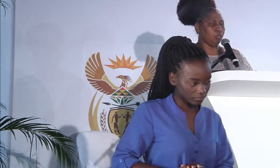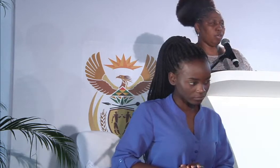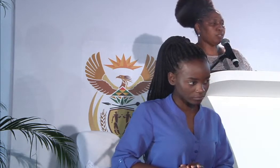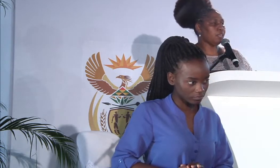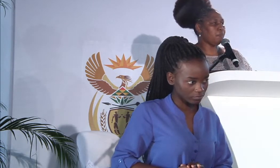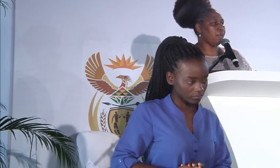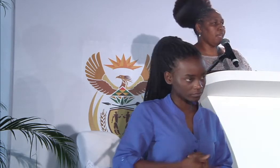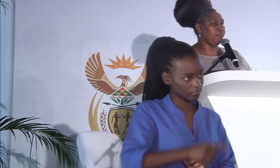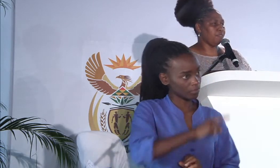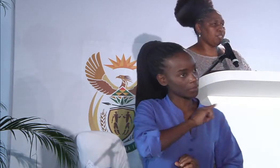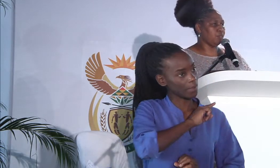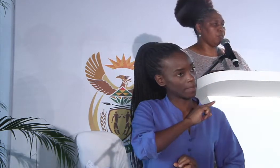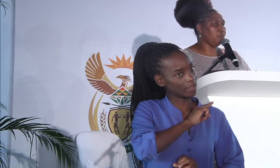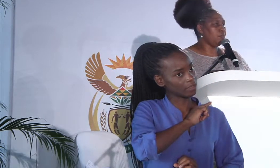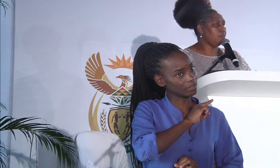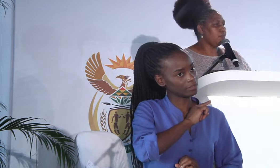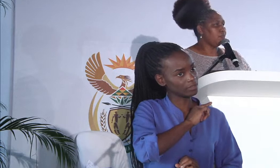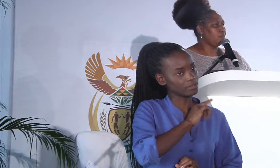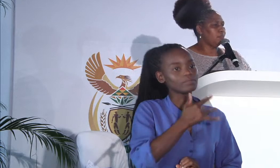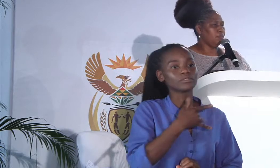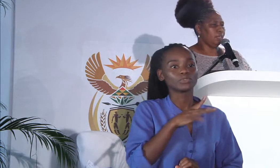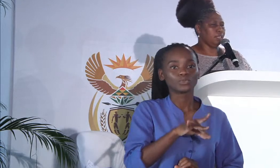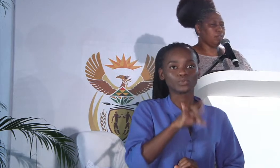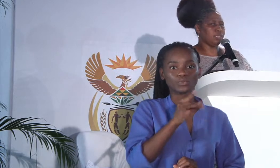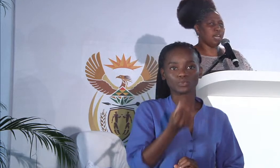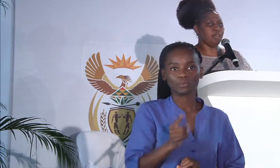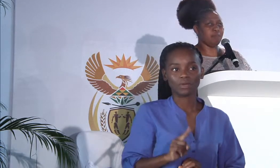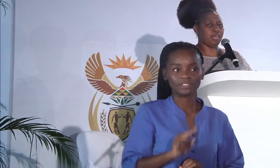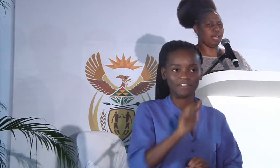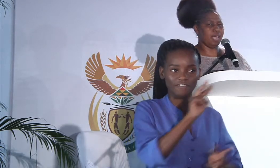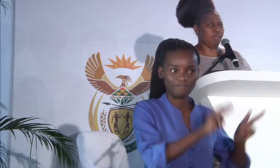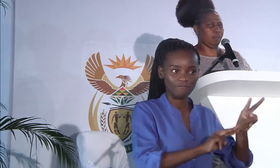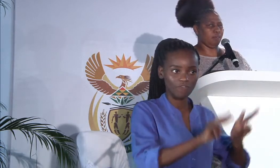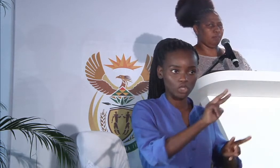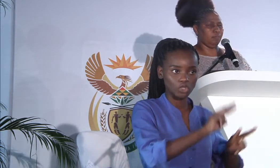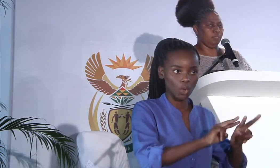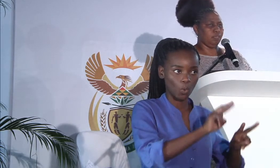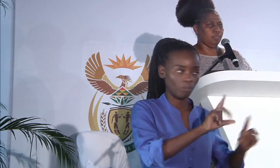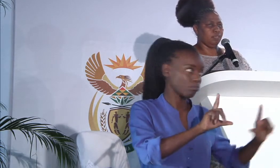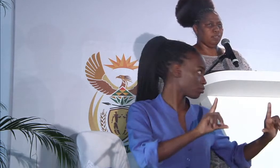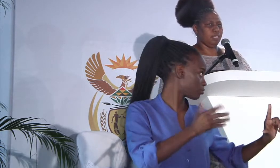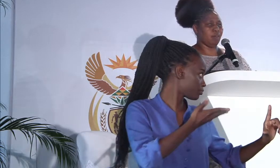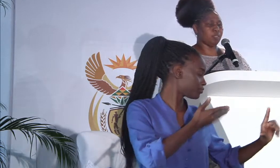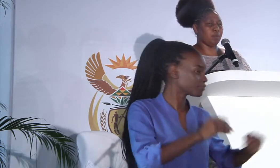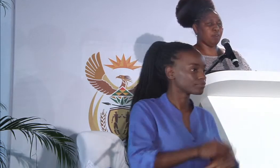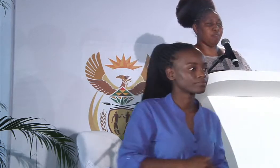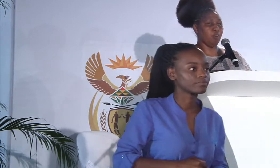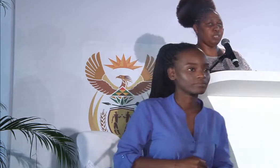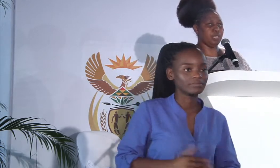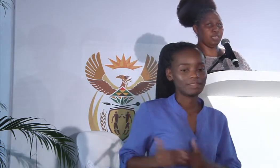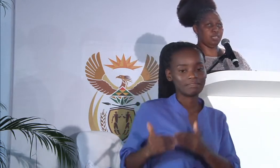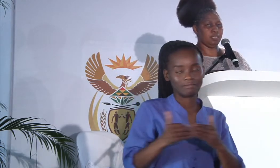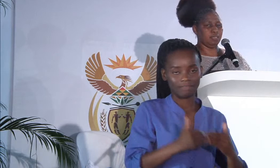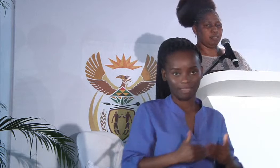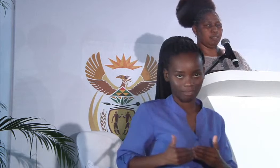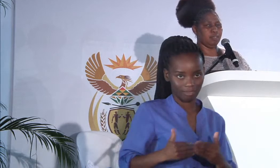to actually play a video that was done by CARE, that I was part of